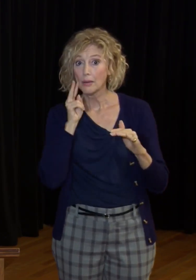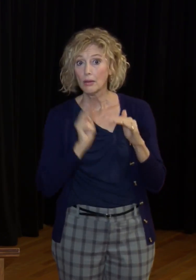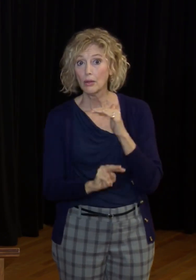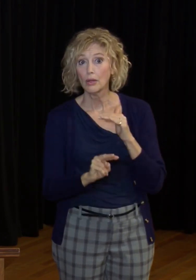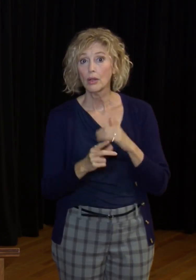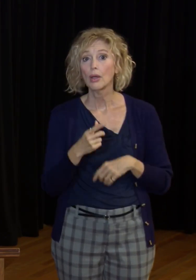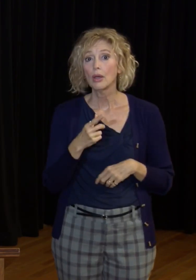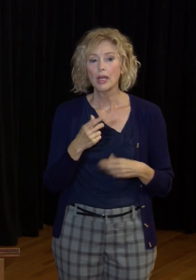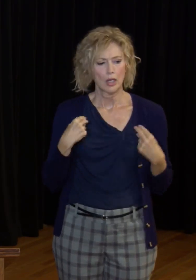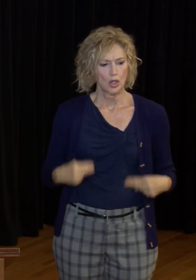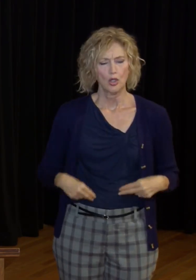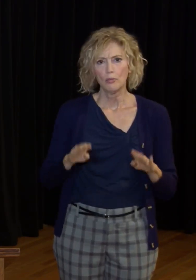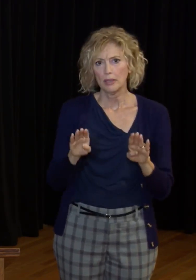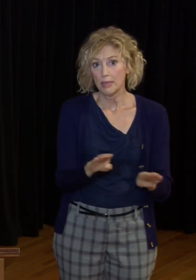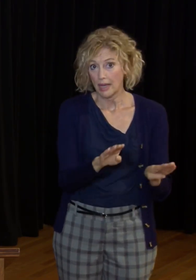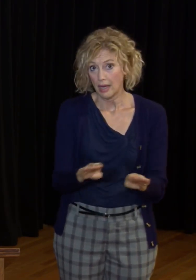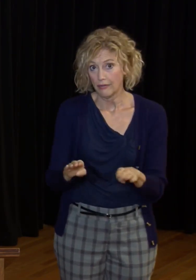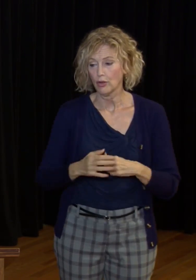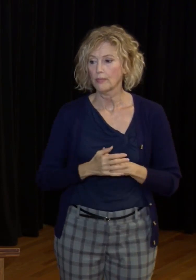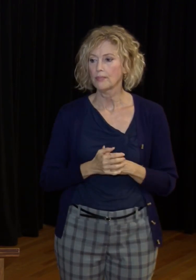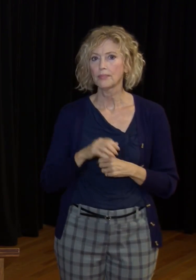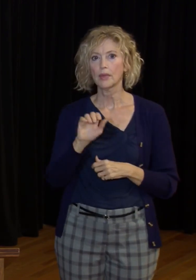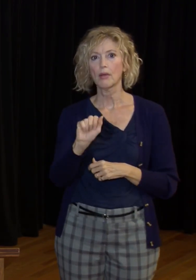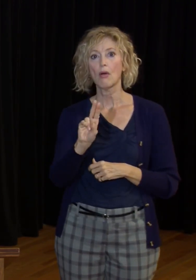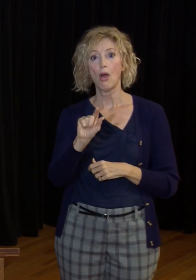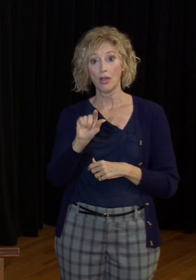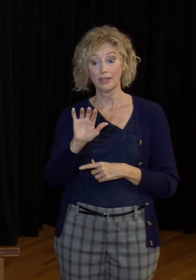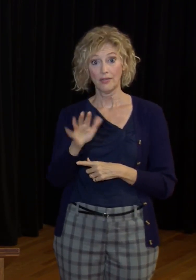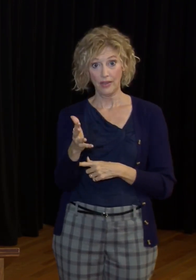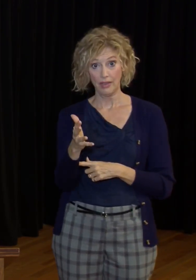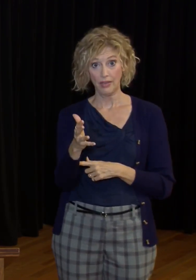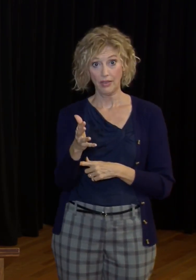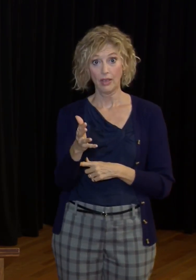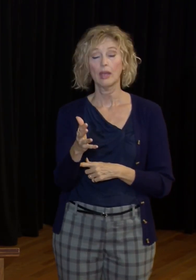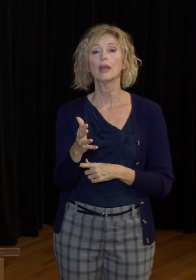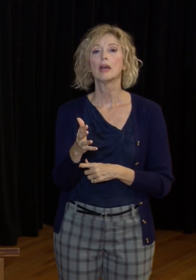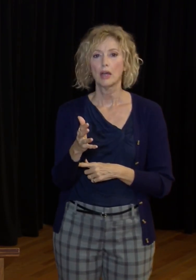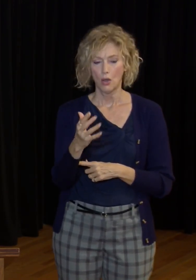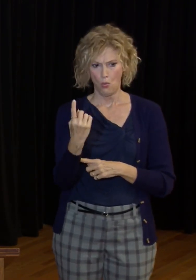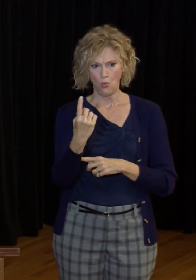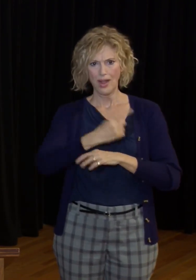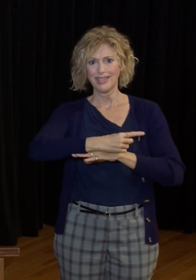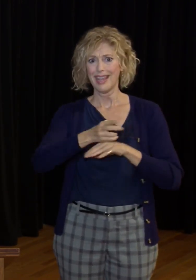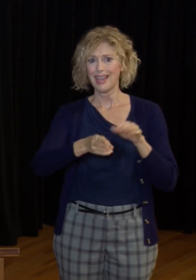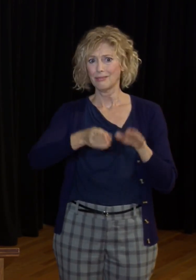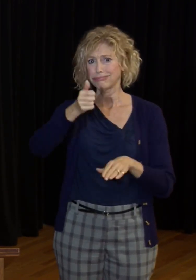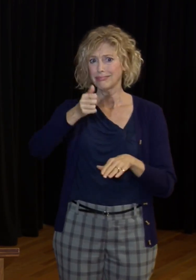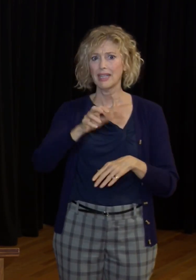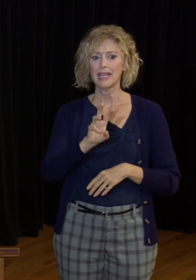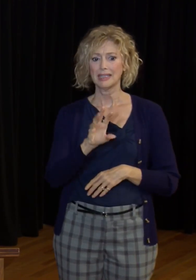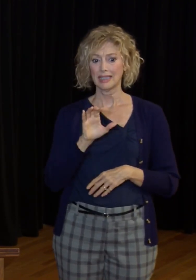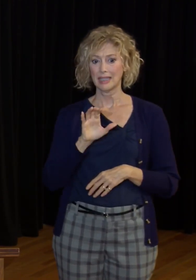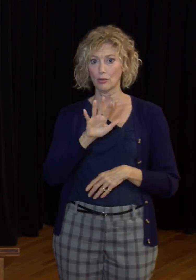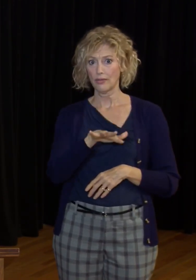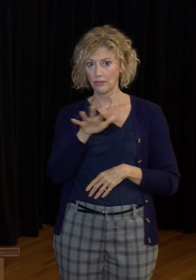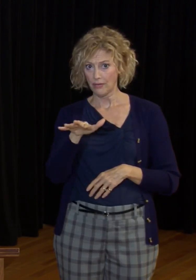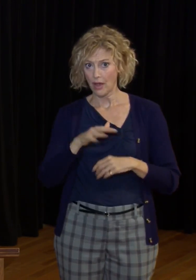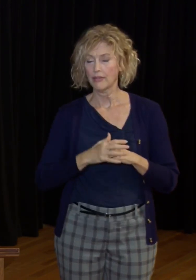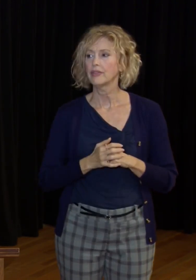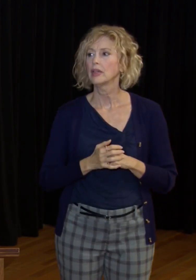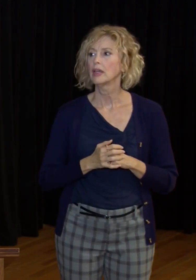human behavior. And in fact, on August 5th, you know, our highest single day at that point was 655, and